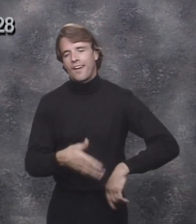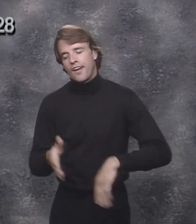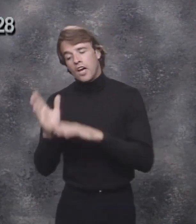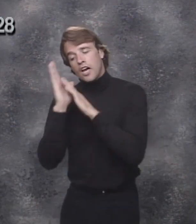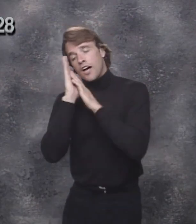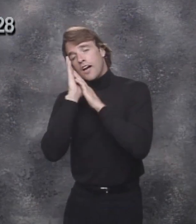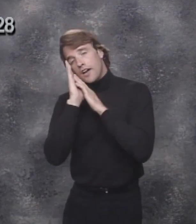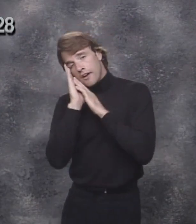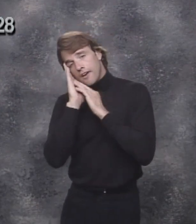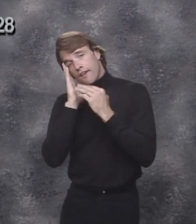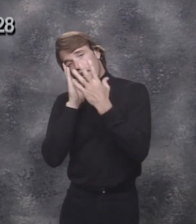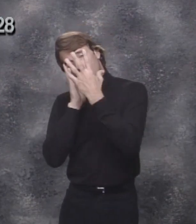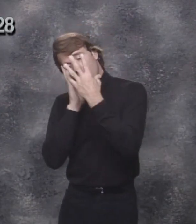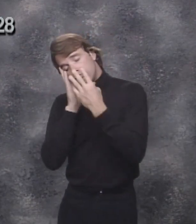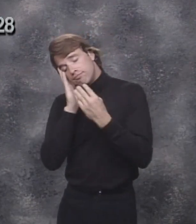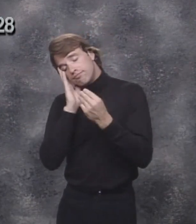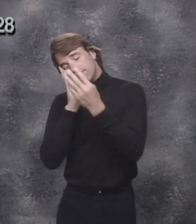pill and went to sleep.